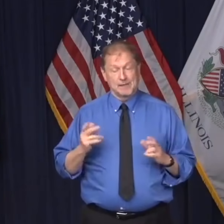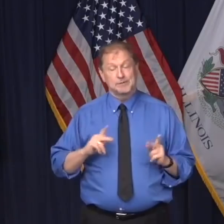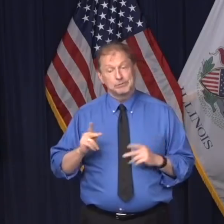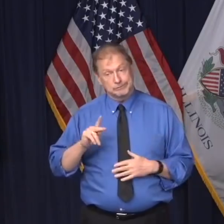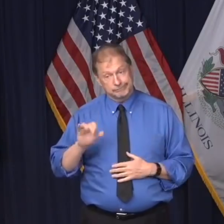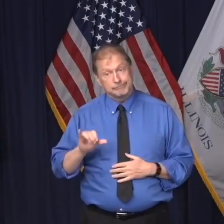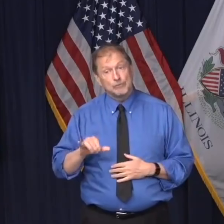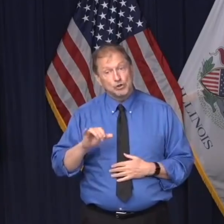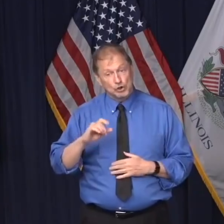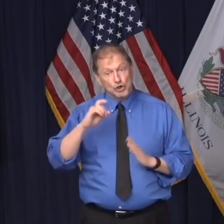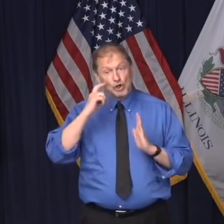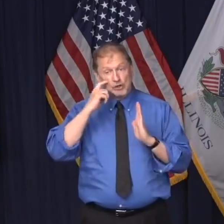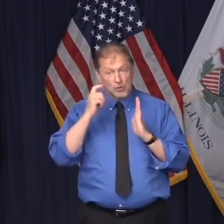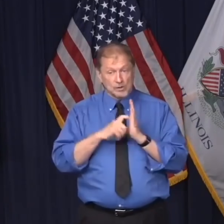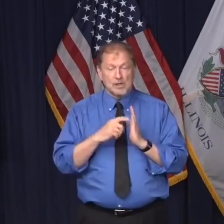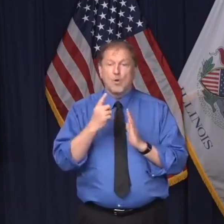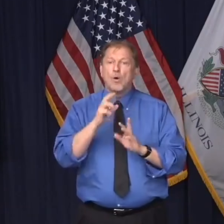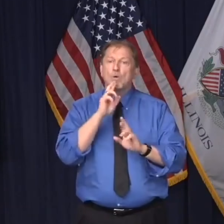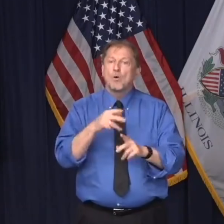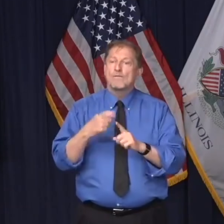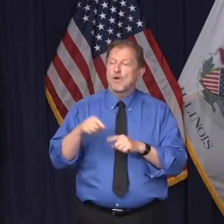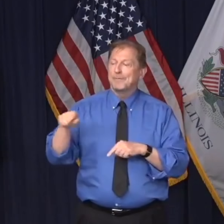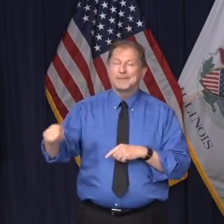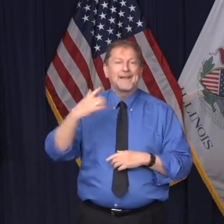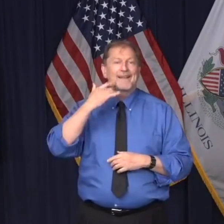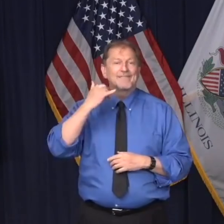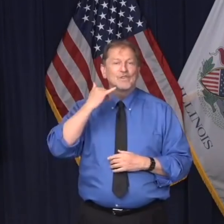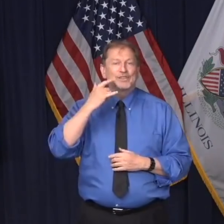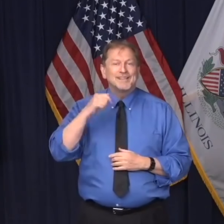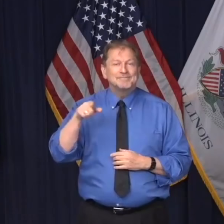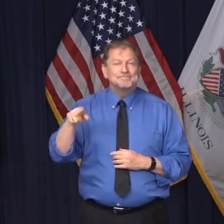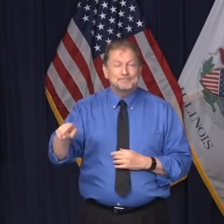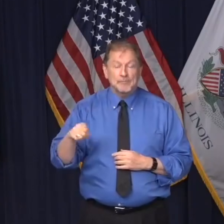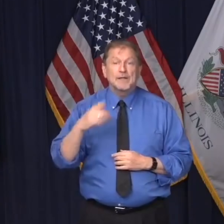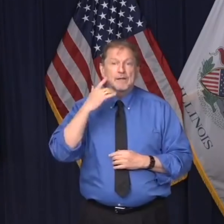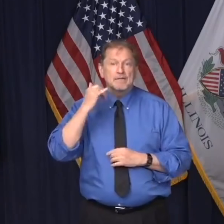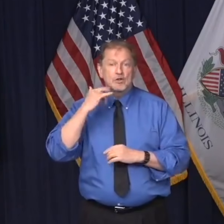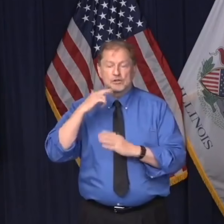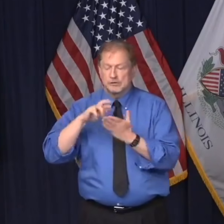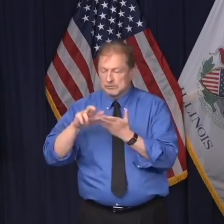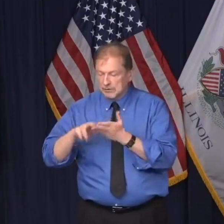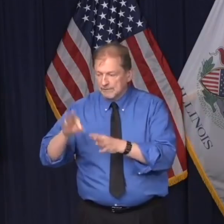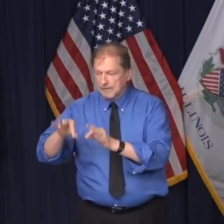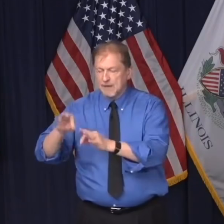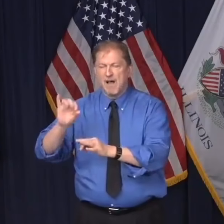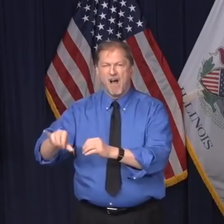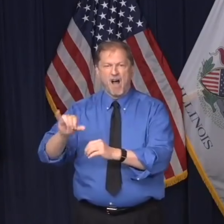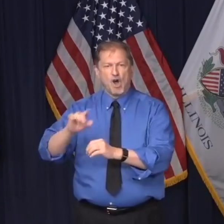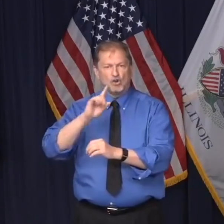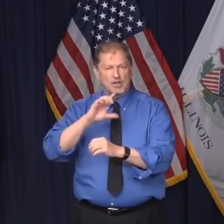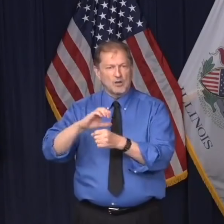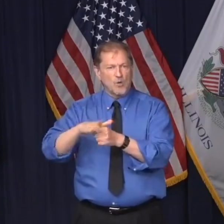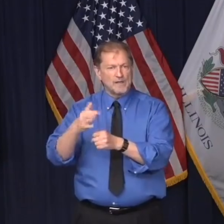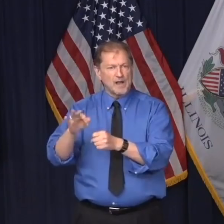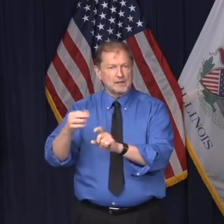been a recent report out of California, I think, that shows that people had COVID-19 long before anybody thought